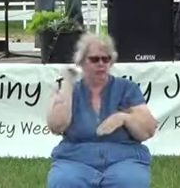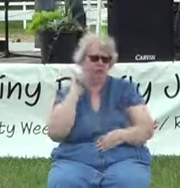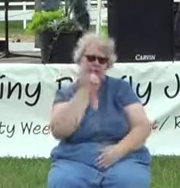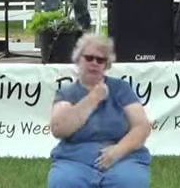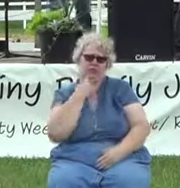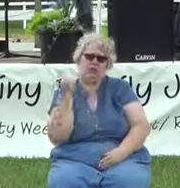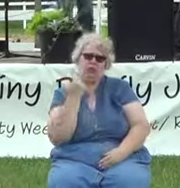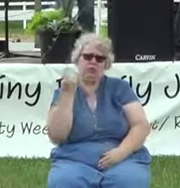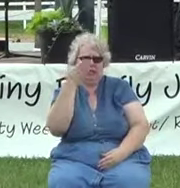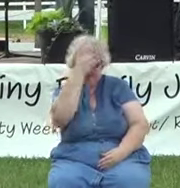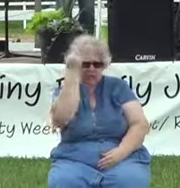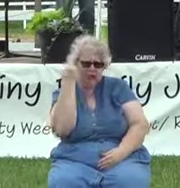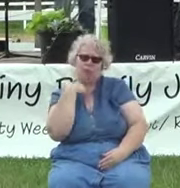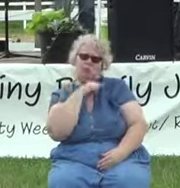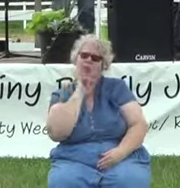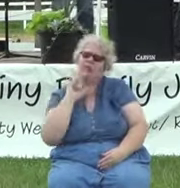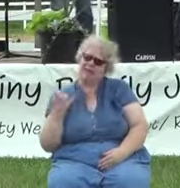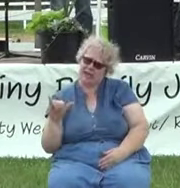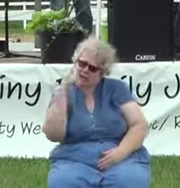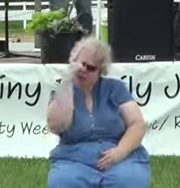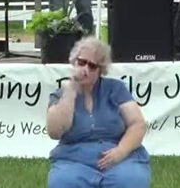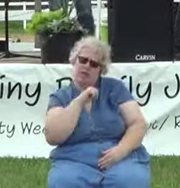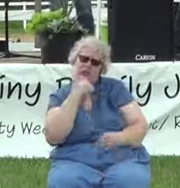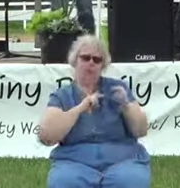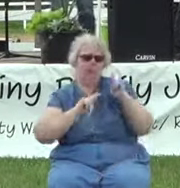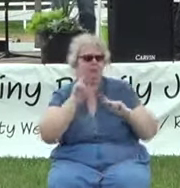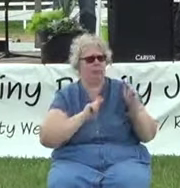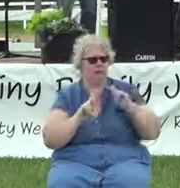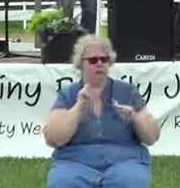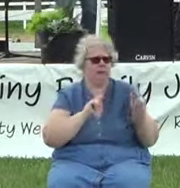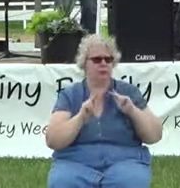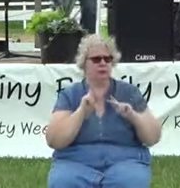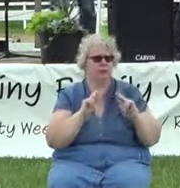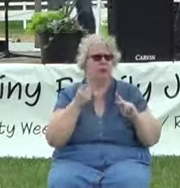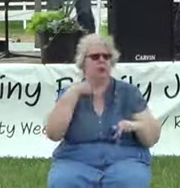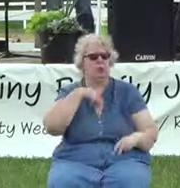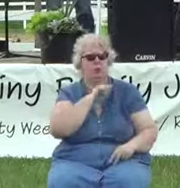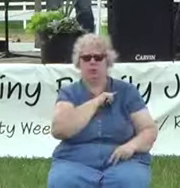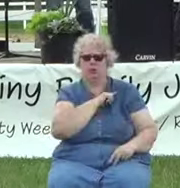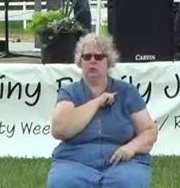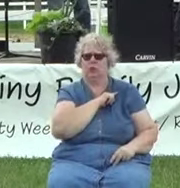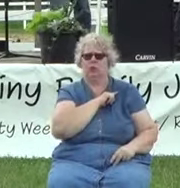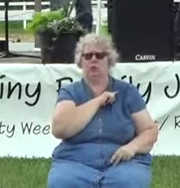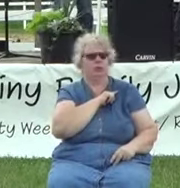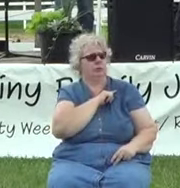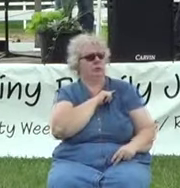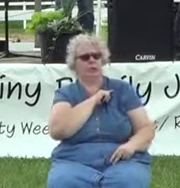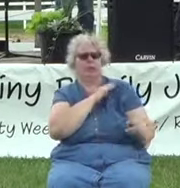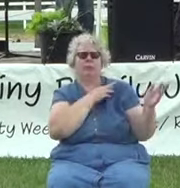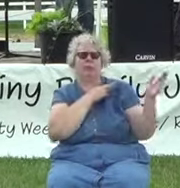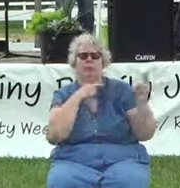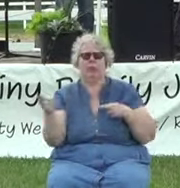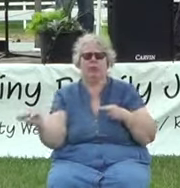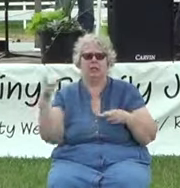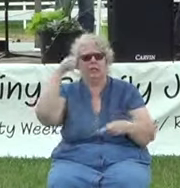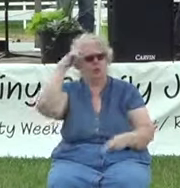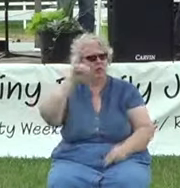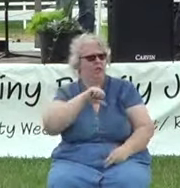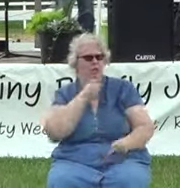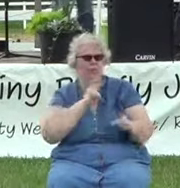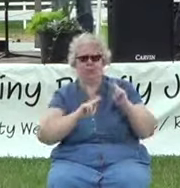And we're putting that study habits, we're putting that being ready, we're putting that preparedness in for others, not just